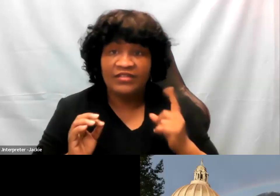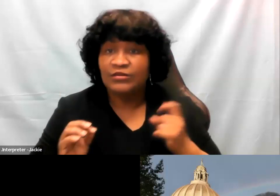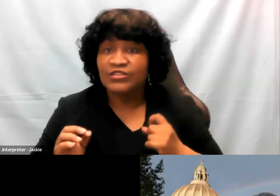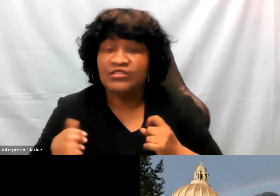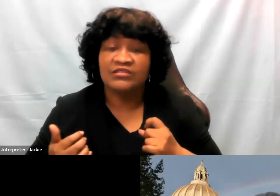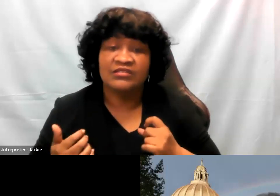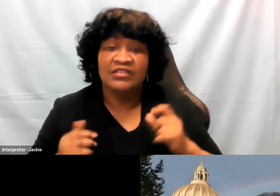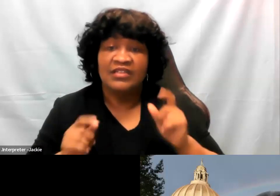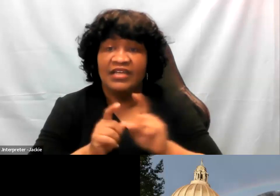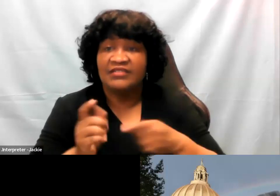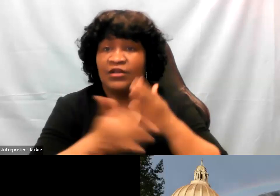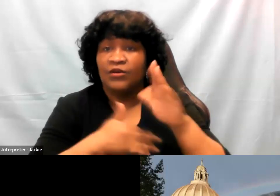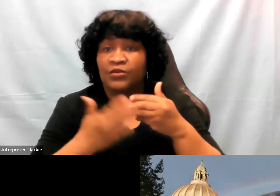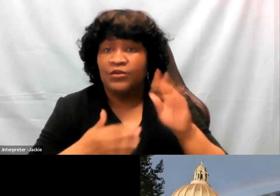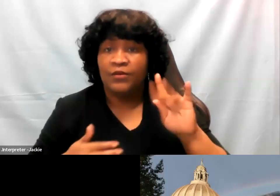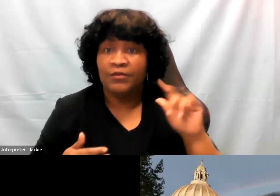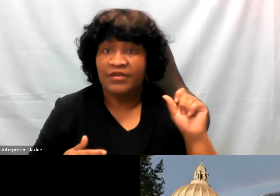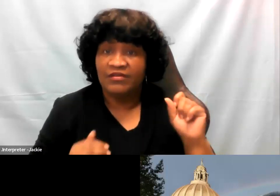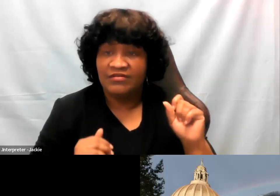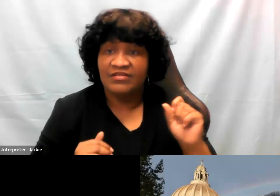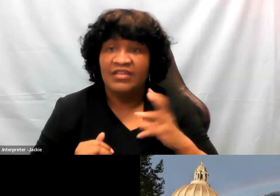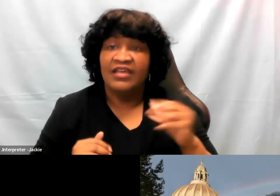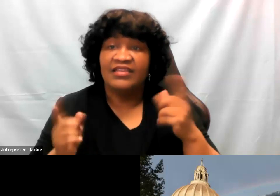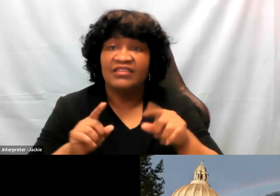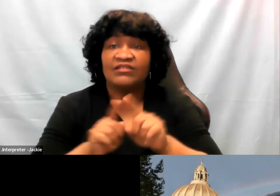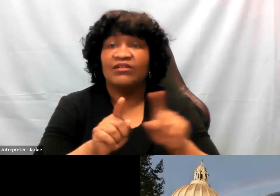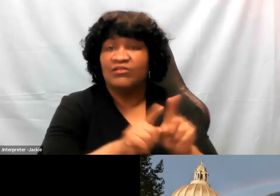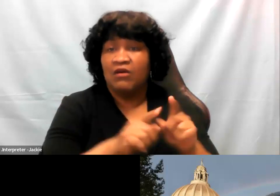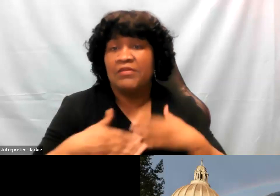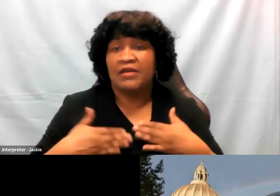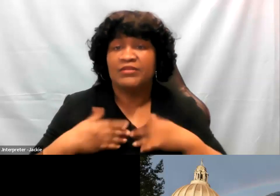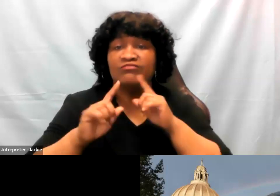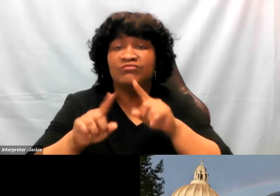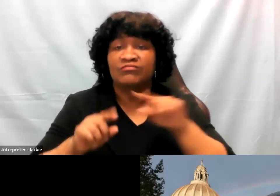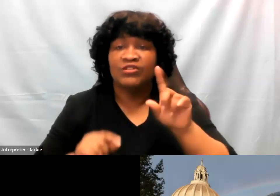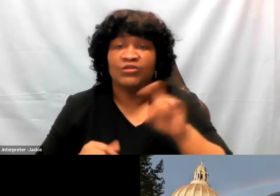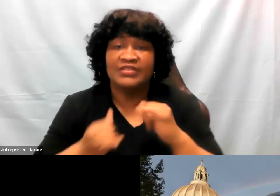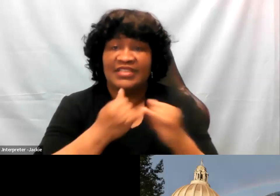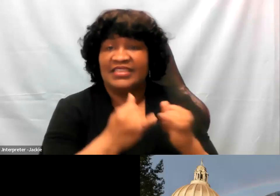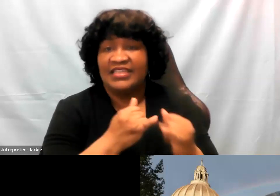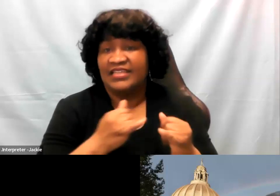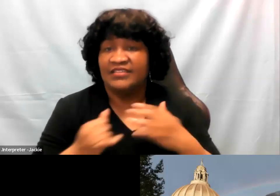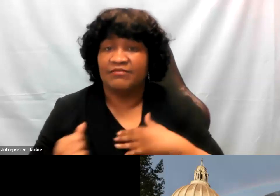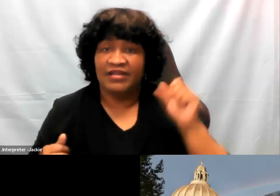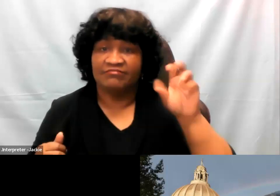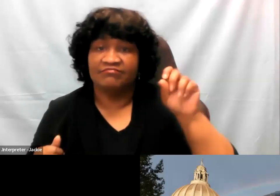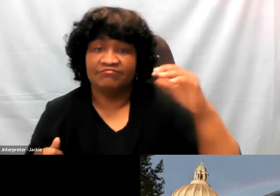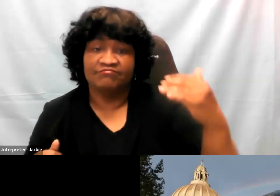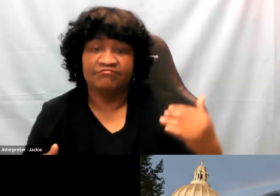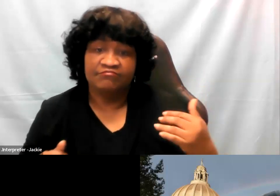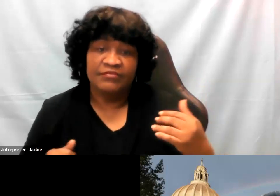questions as I go through them. And then also happy to answer questions at the end of this. So